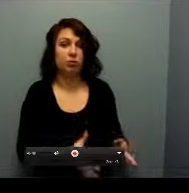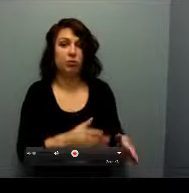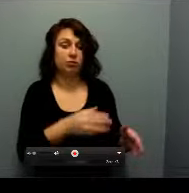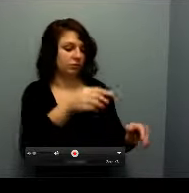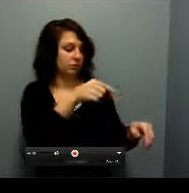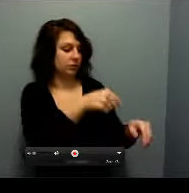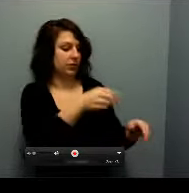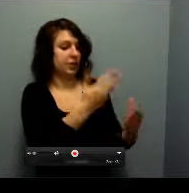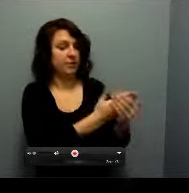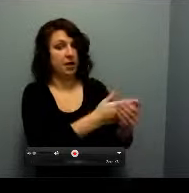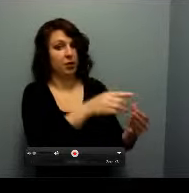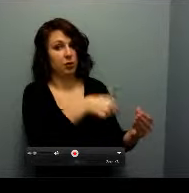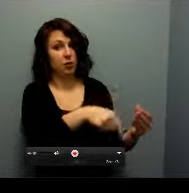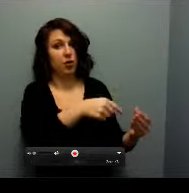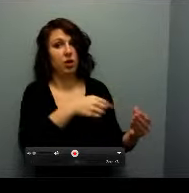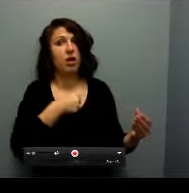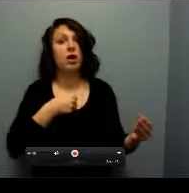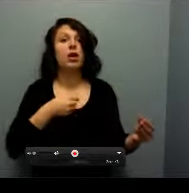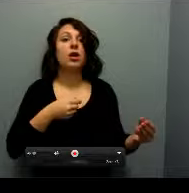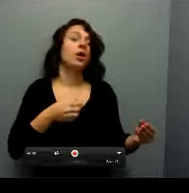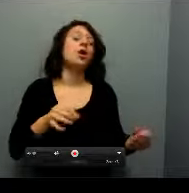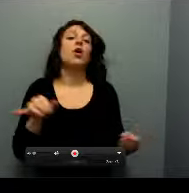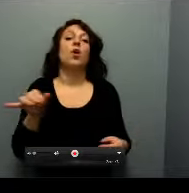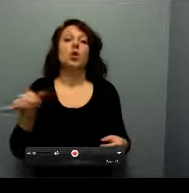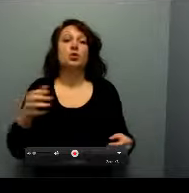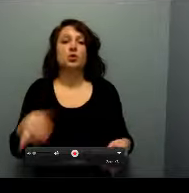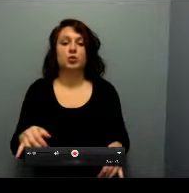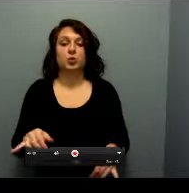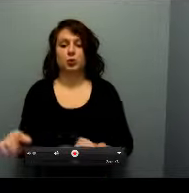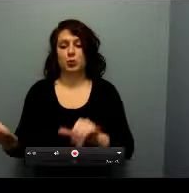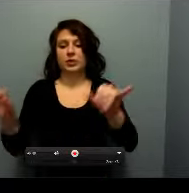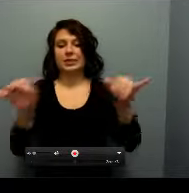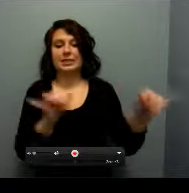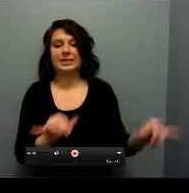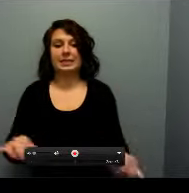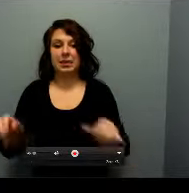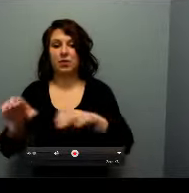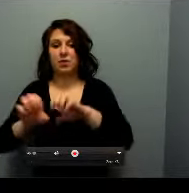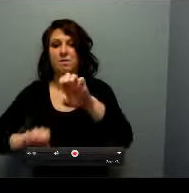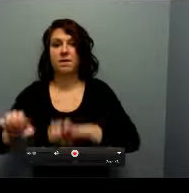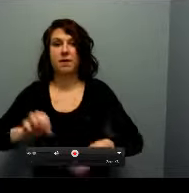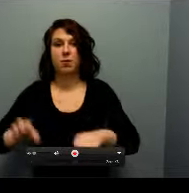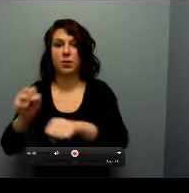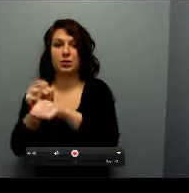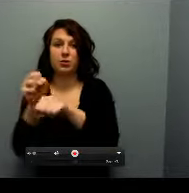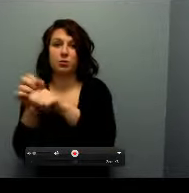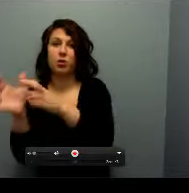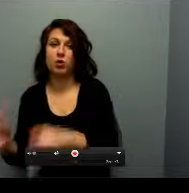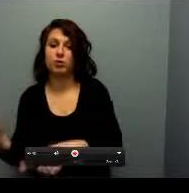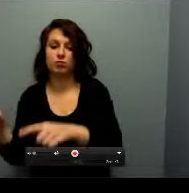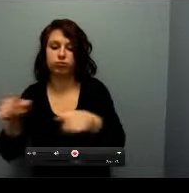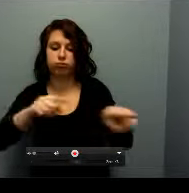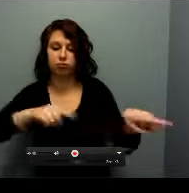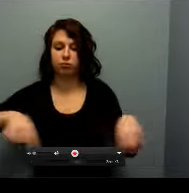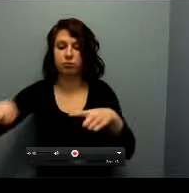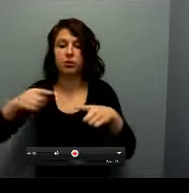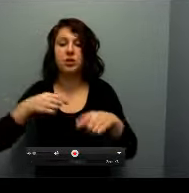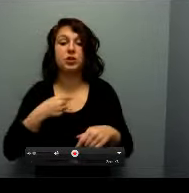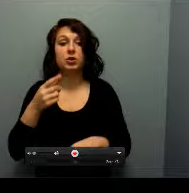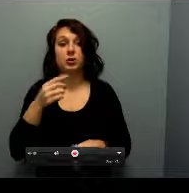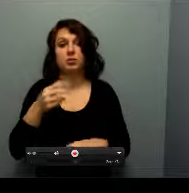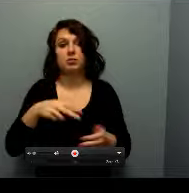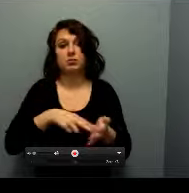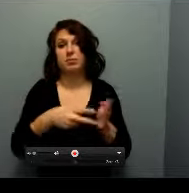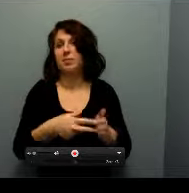It also provides a standard way of evaluating employees. That way you don't have one supervisor doing